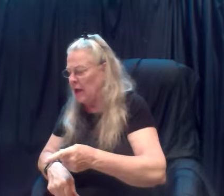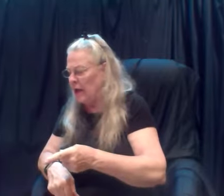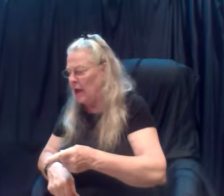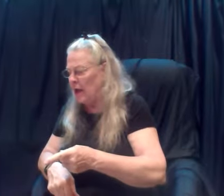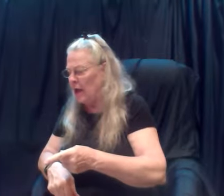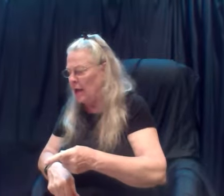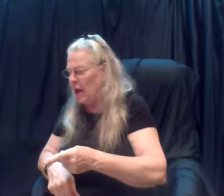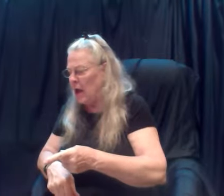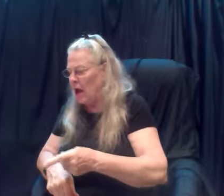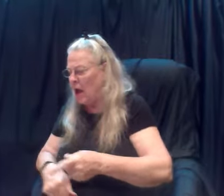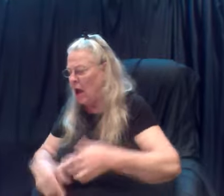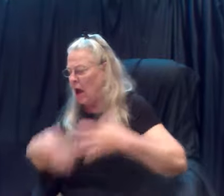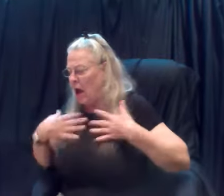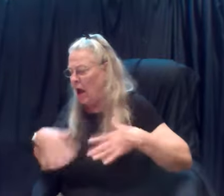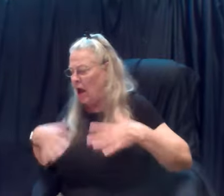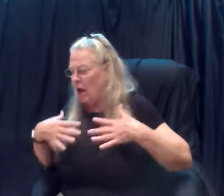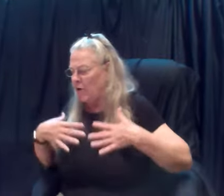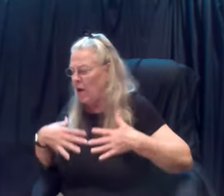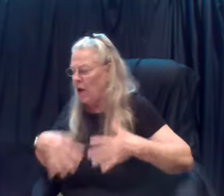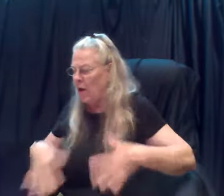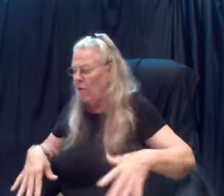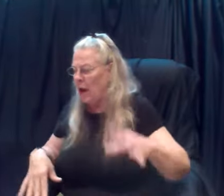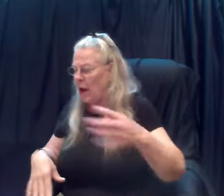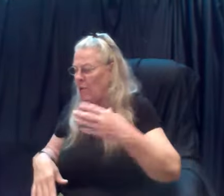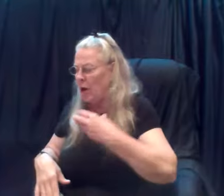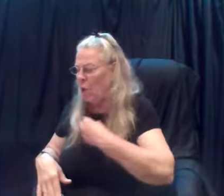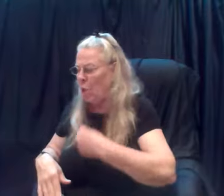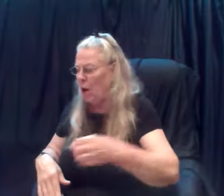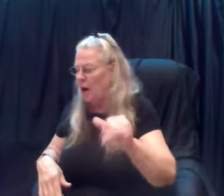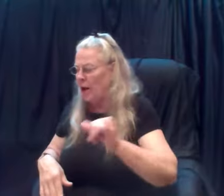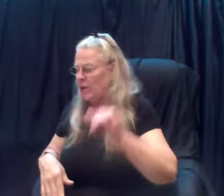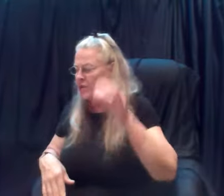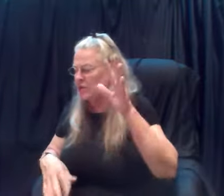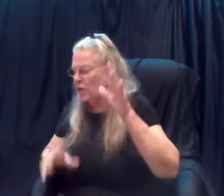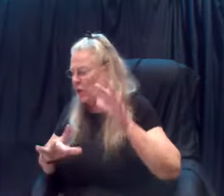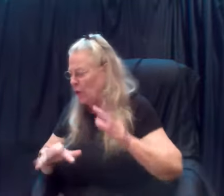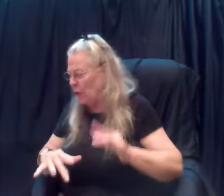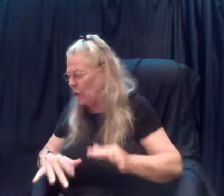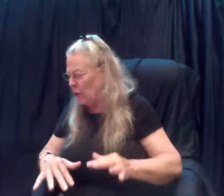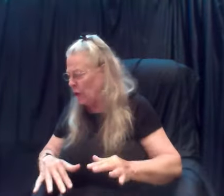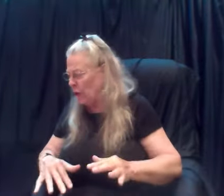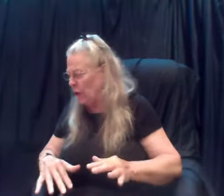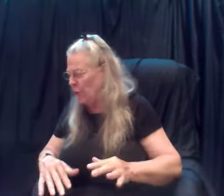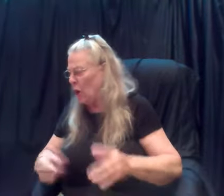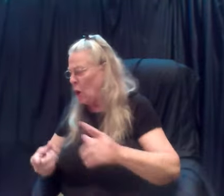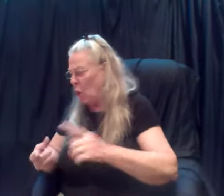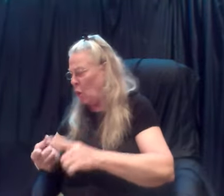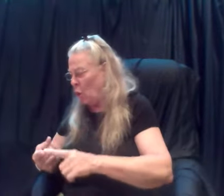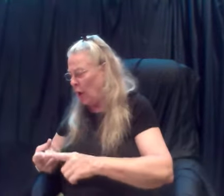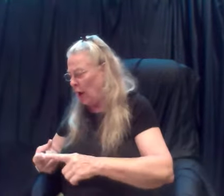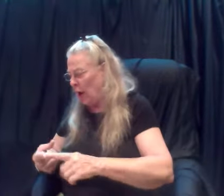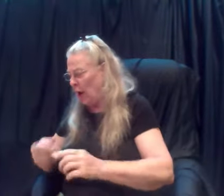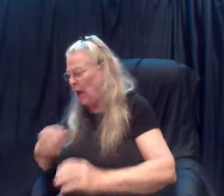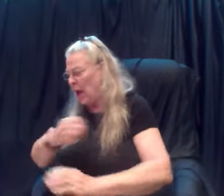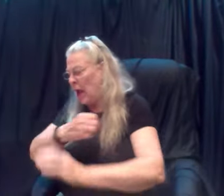lightning and a raiment white as snow. When at